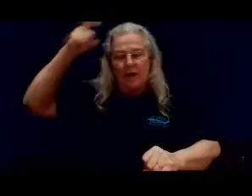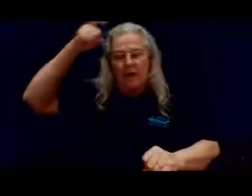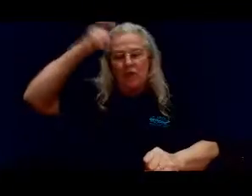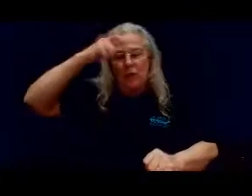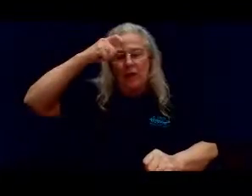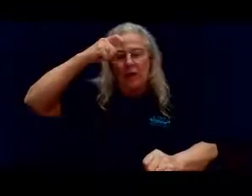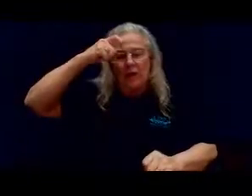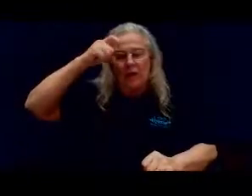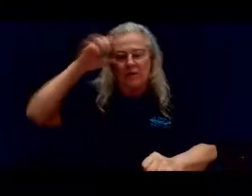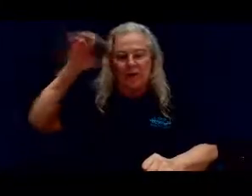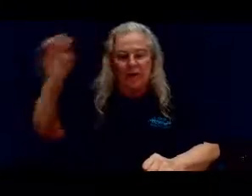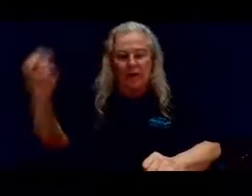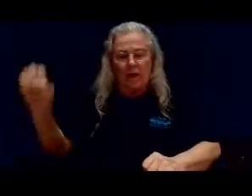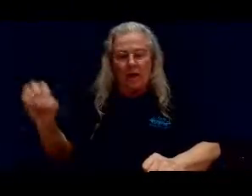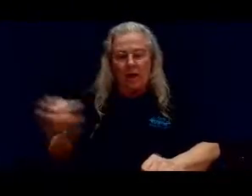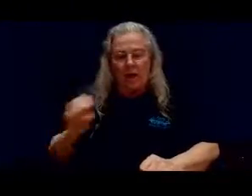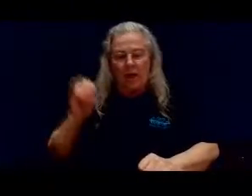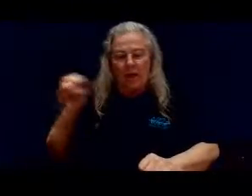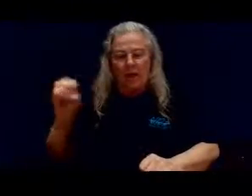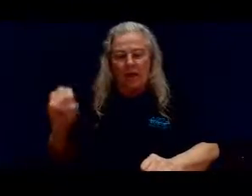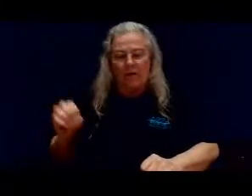His wisdom ever